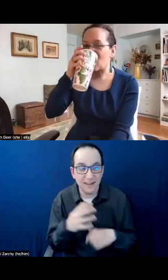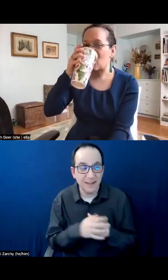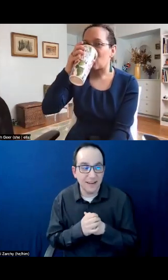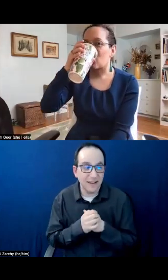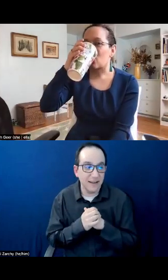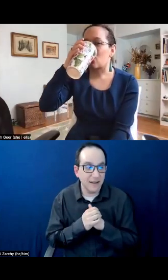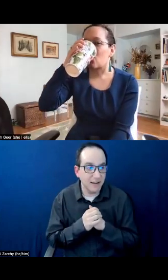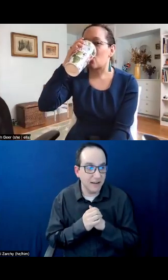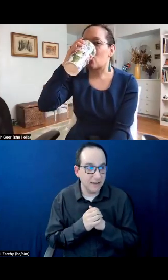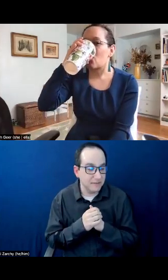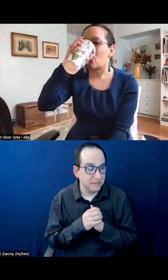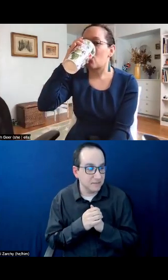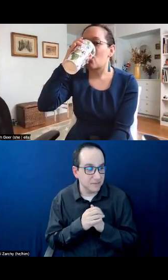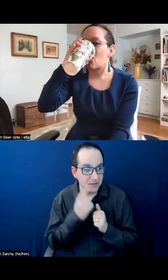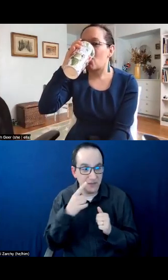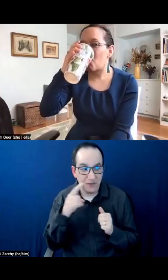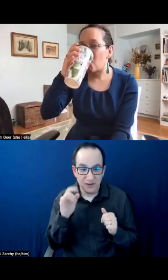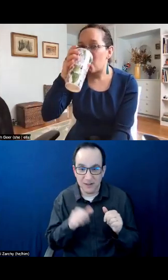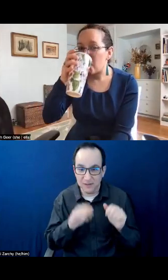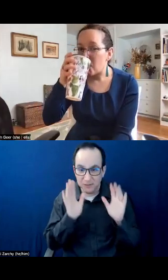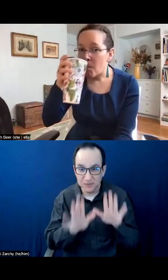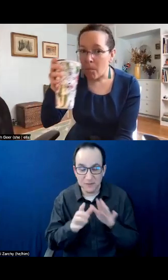Thank you so much, Leah.